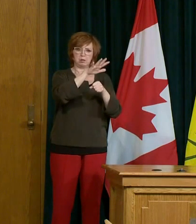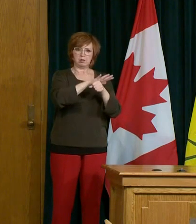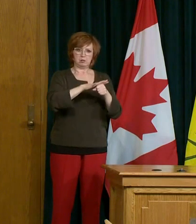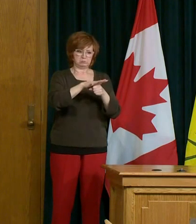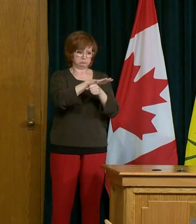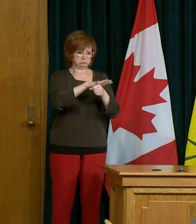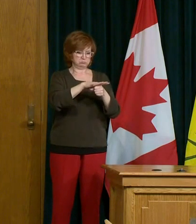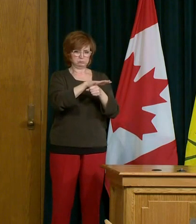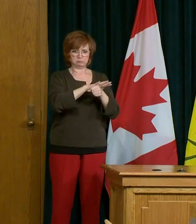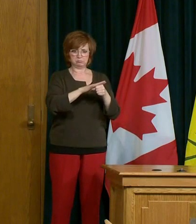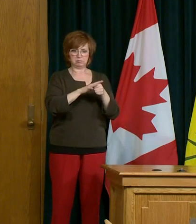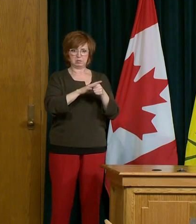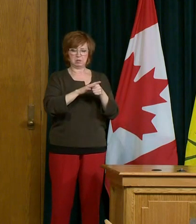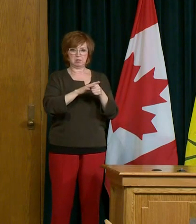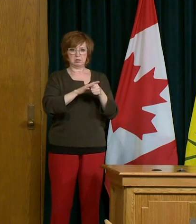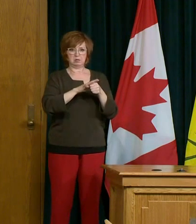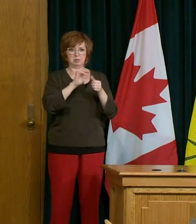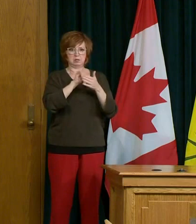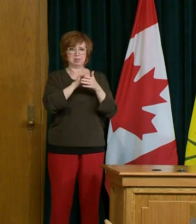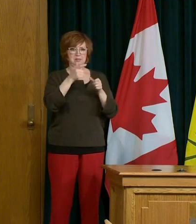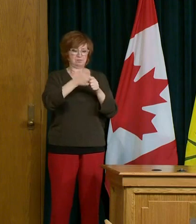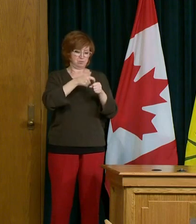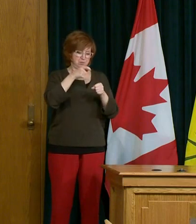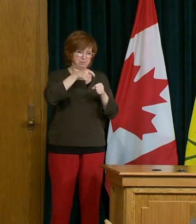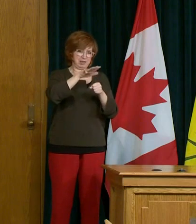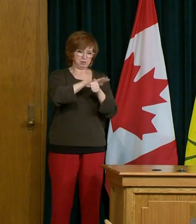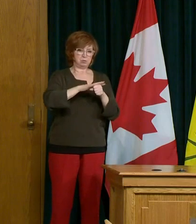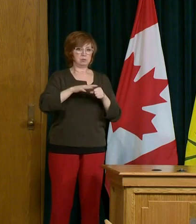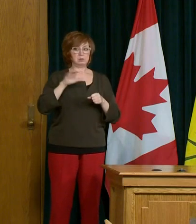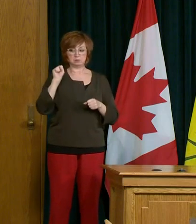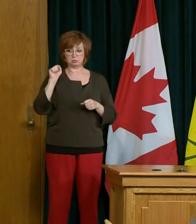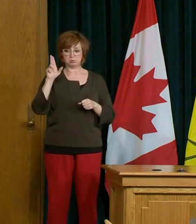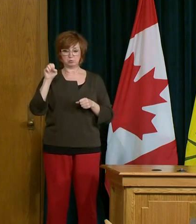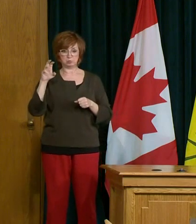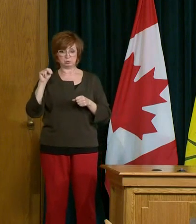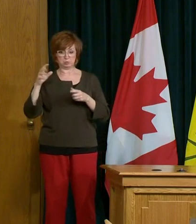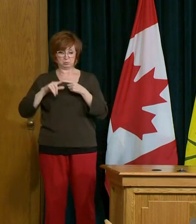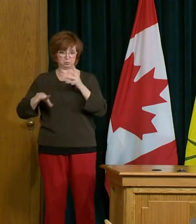inside the community. They're not coming from outside the community. But Susan, do you have anything to add?